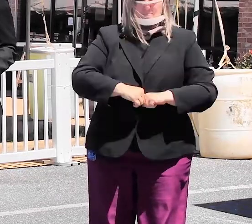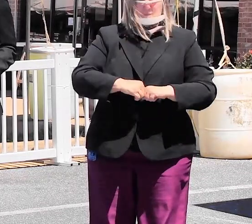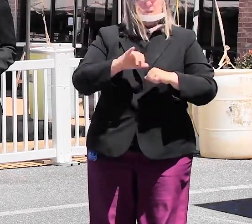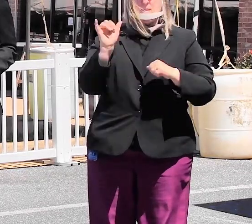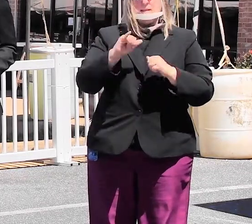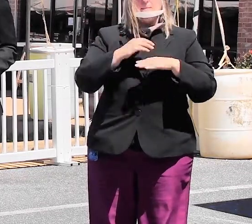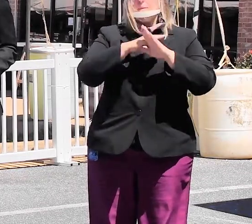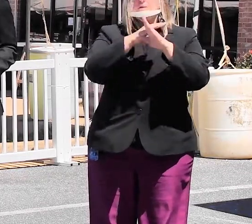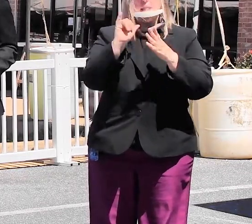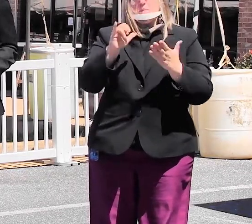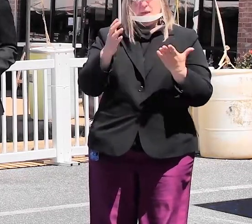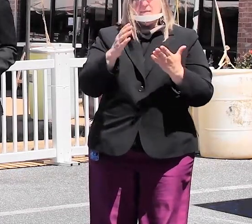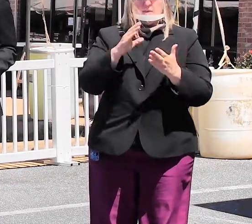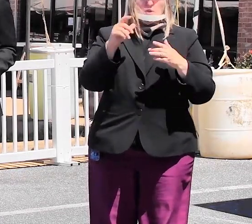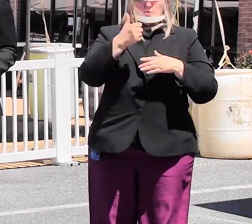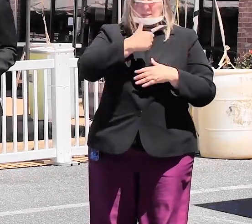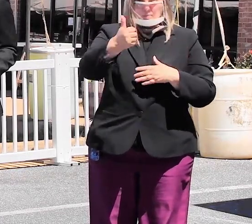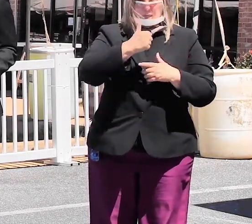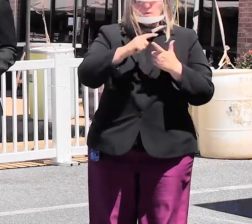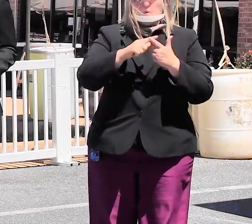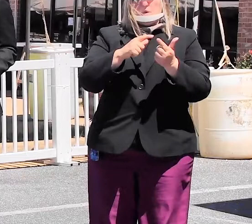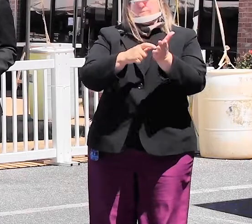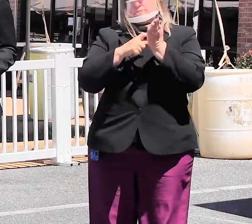or the need to make an appointment,